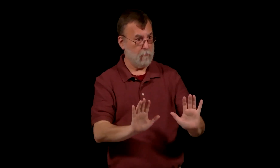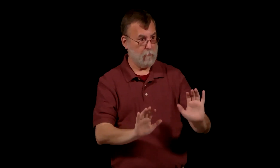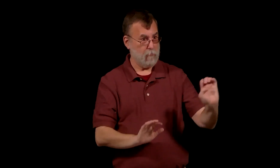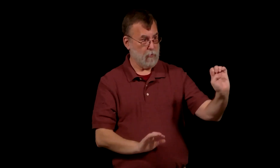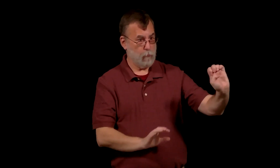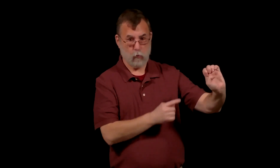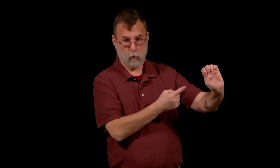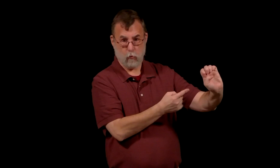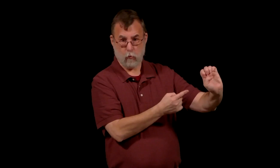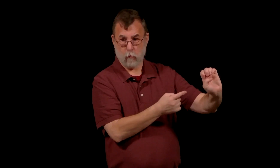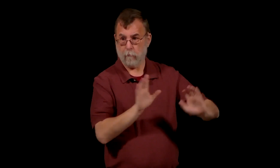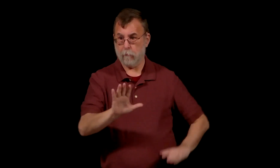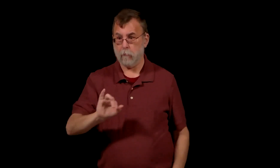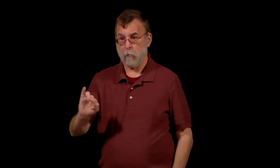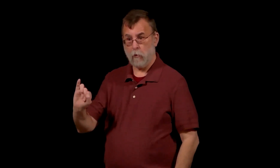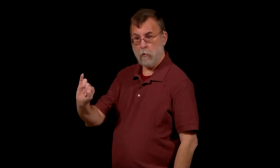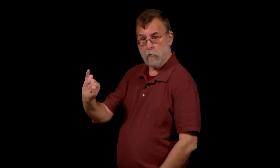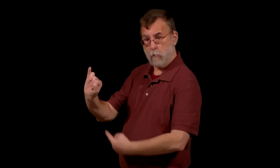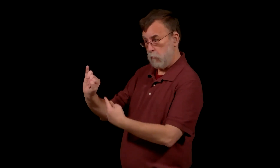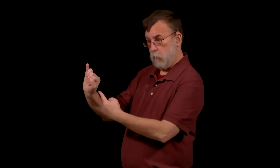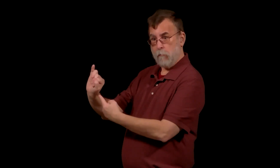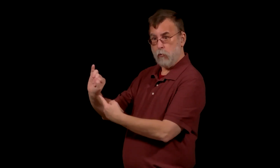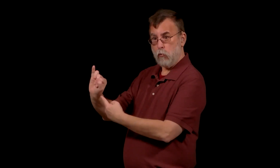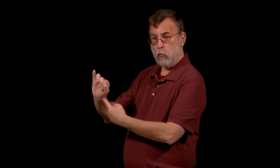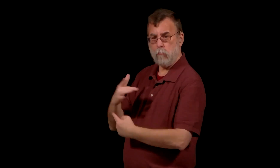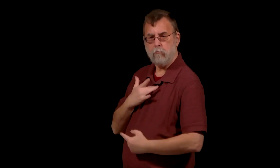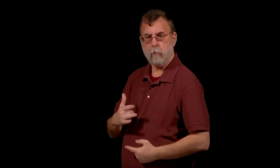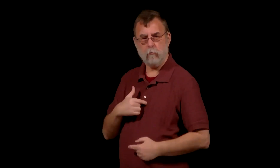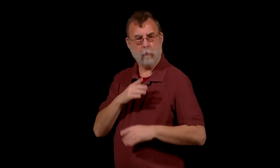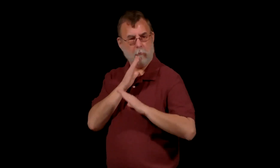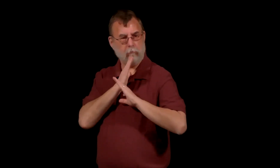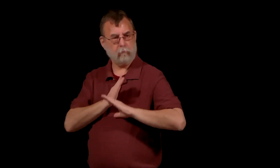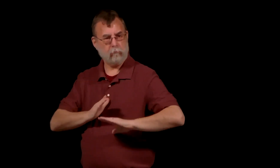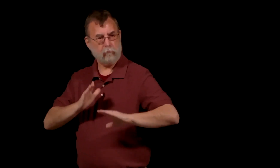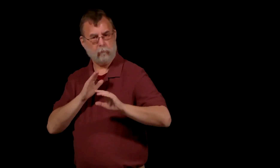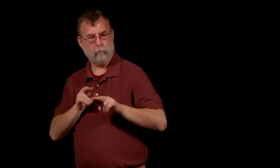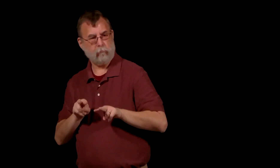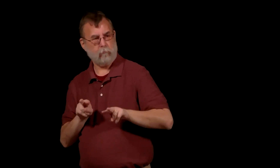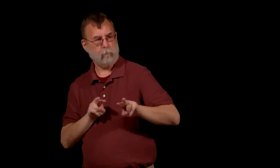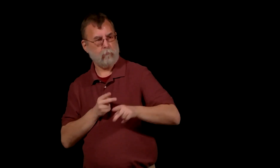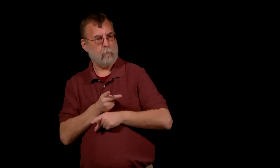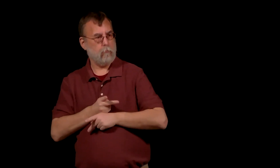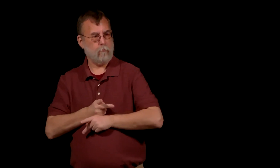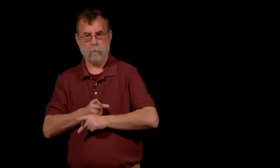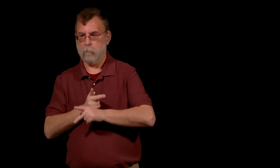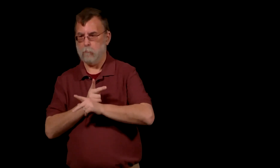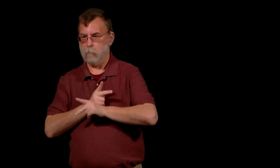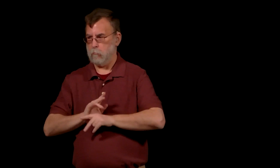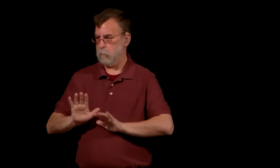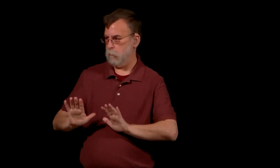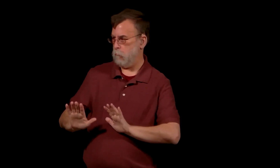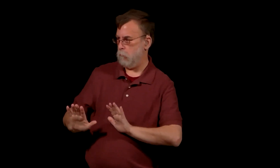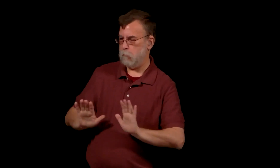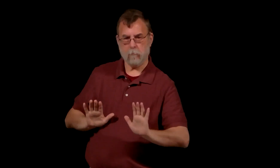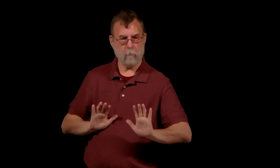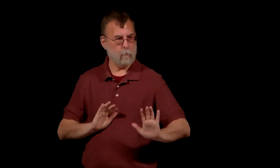people. That's extrovert. Now, introverted tends to mean you're more quiet, more reserved,